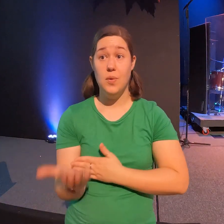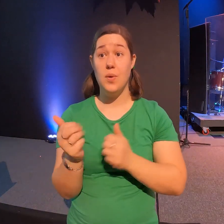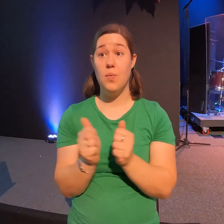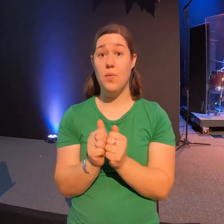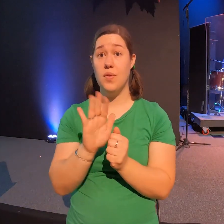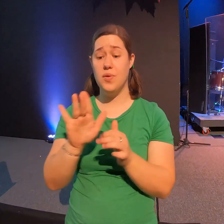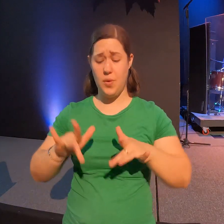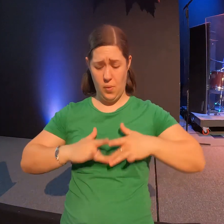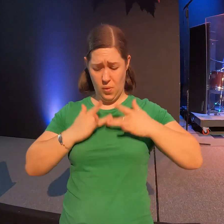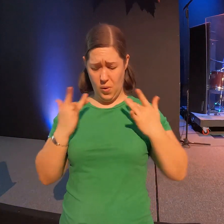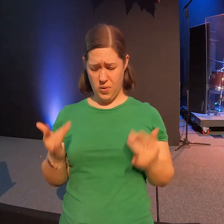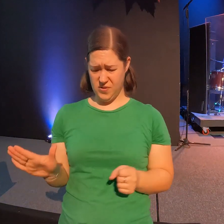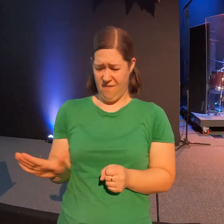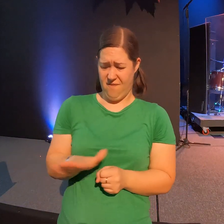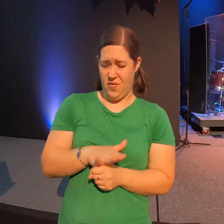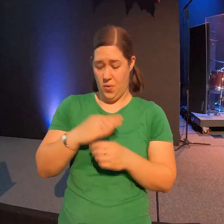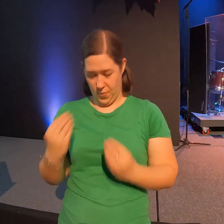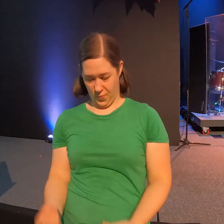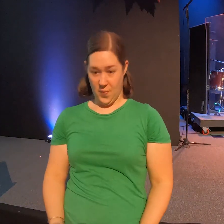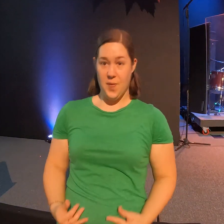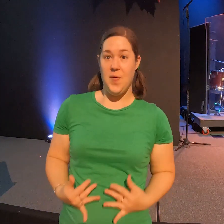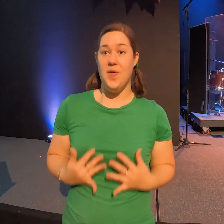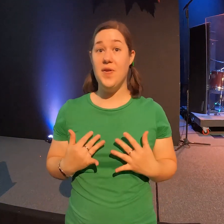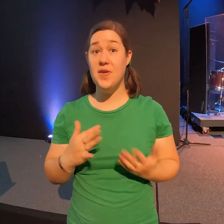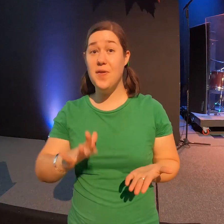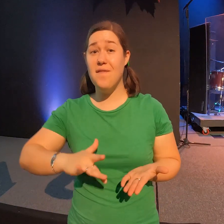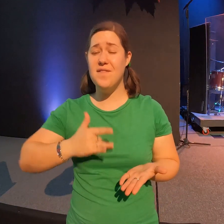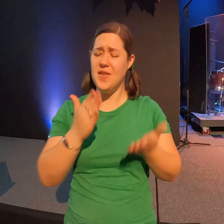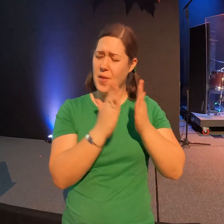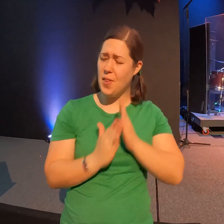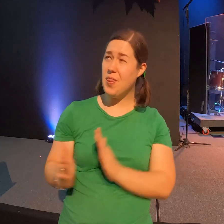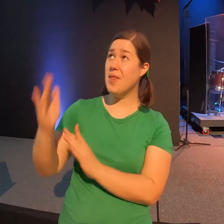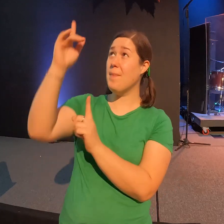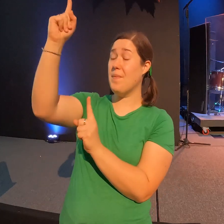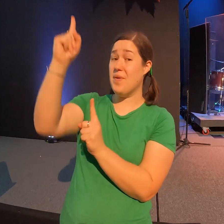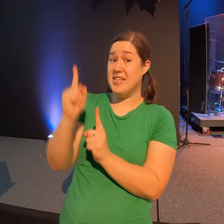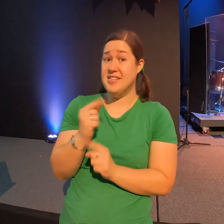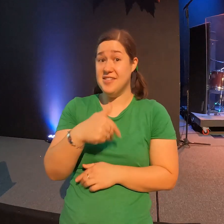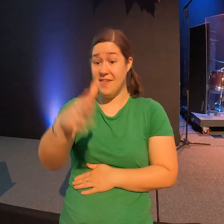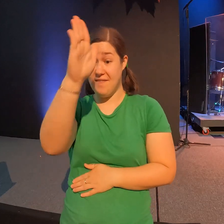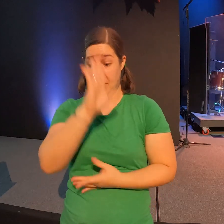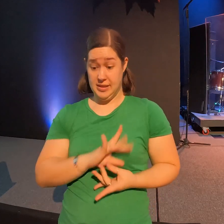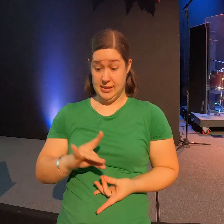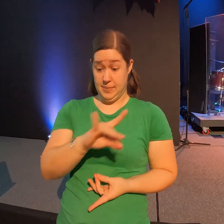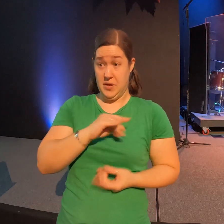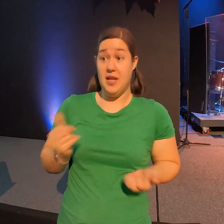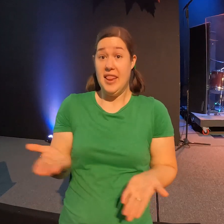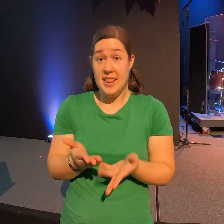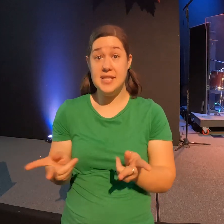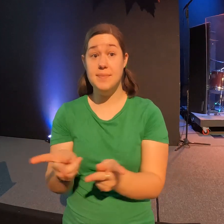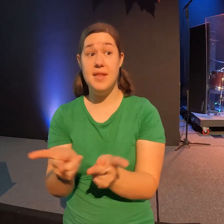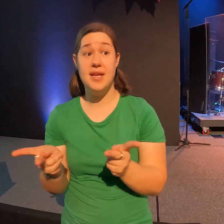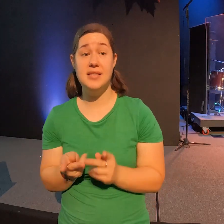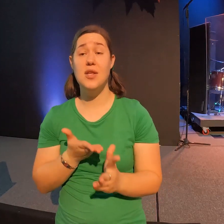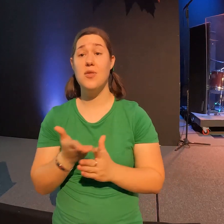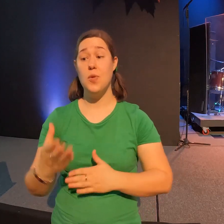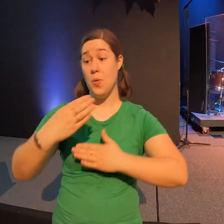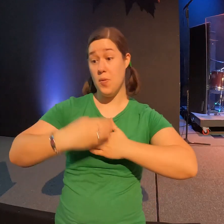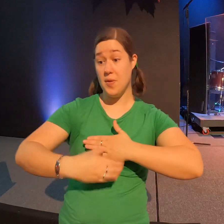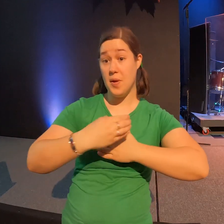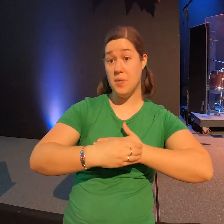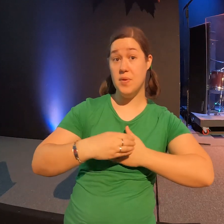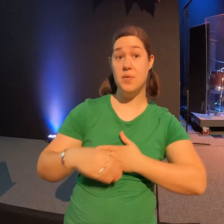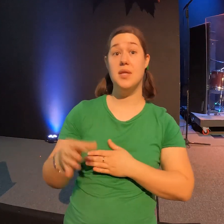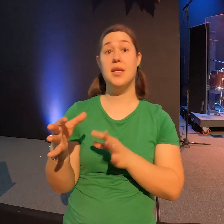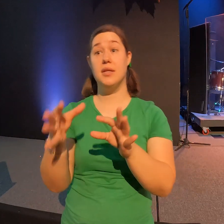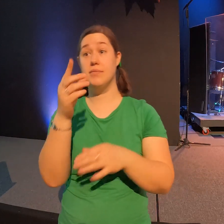that you feel the presence of God's Spirit that has just come into this place. that through the communion that you shared with each other,